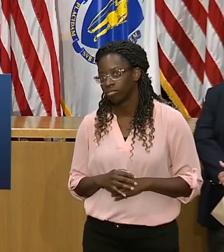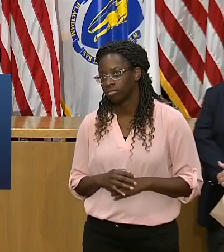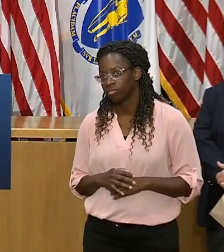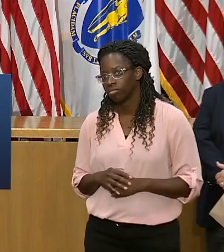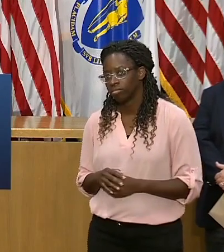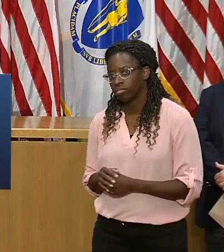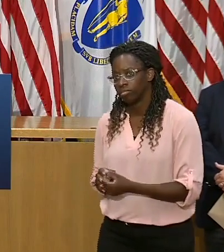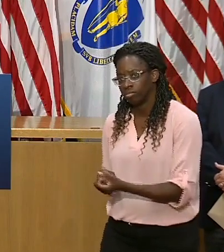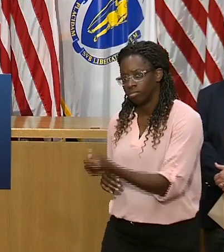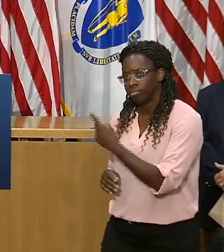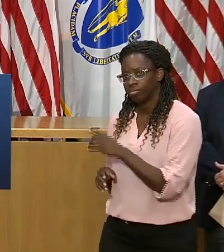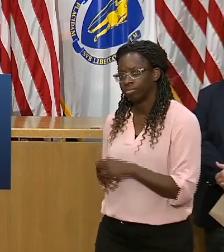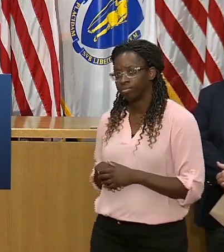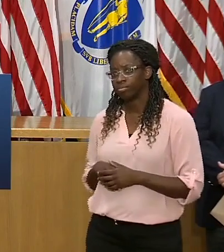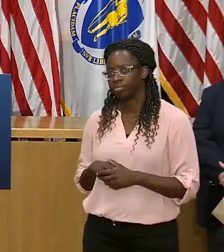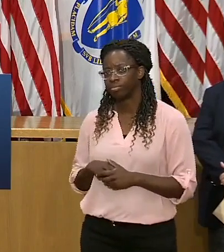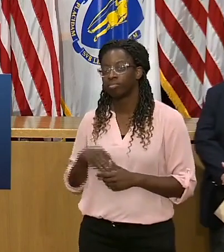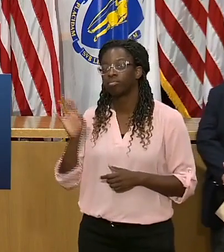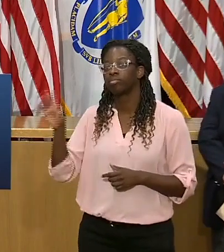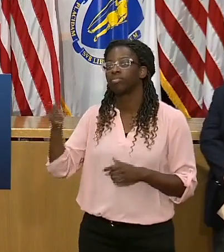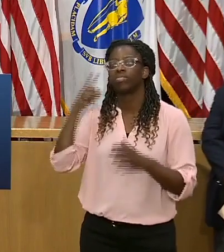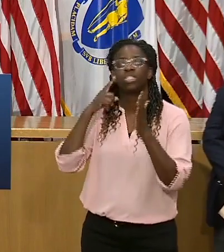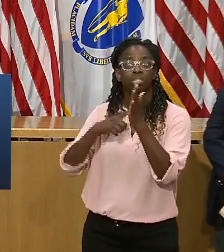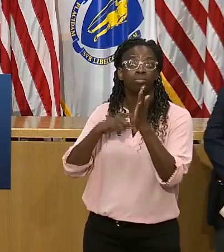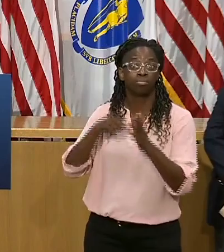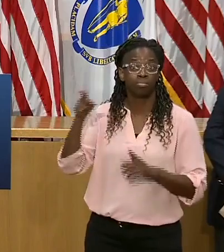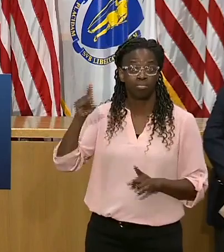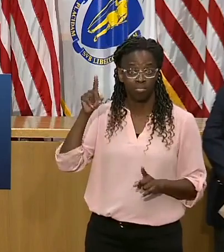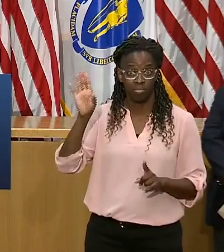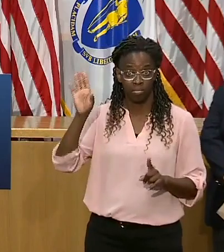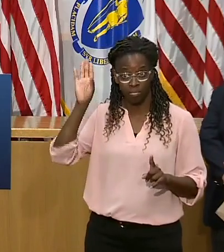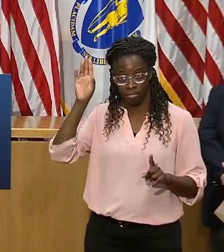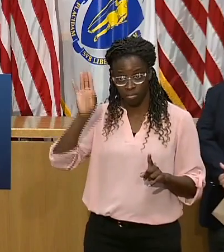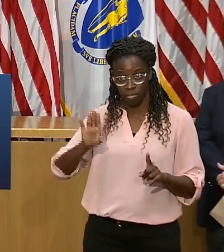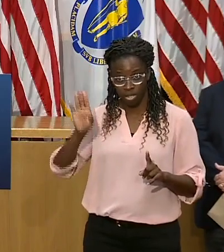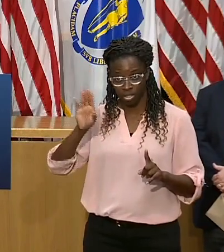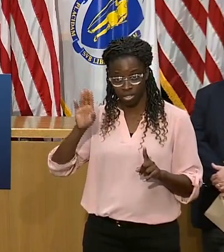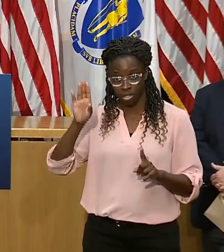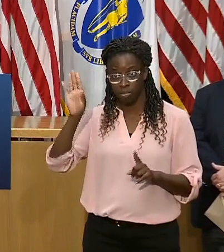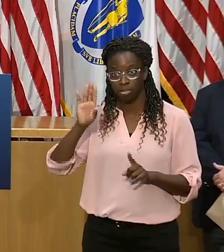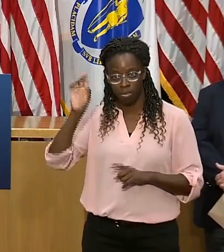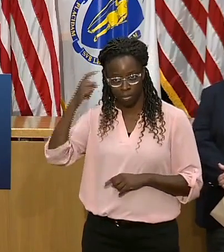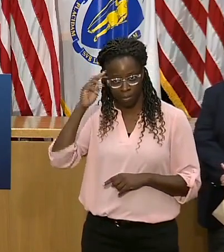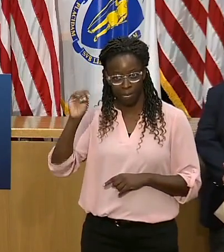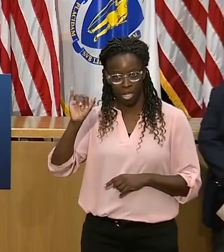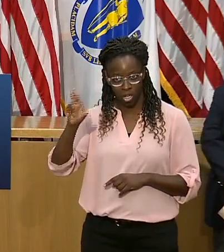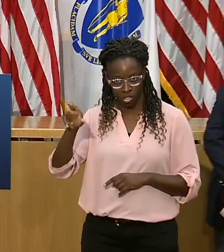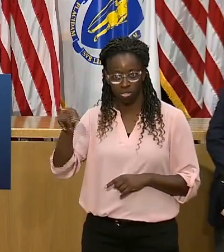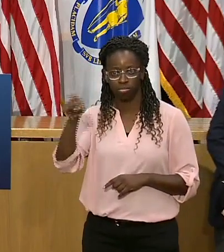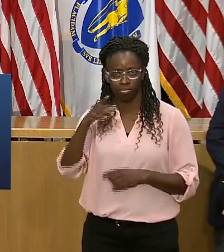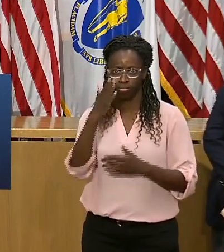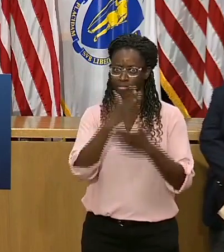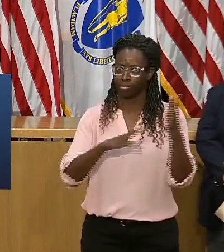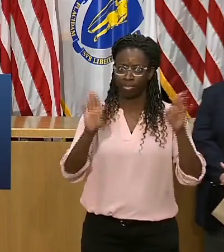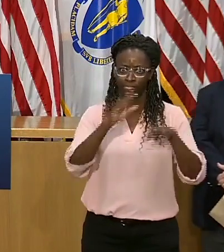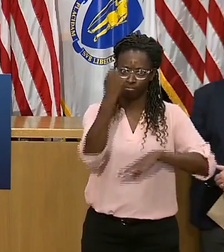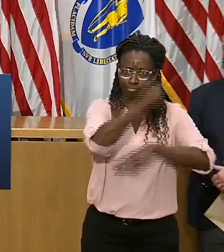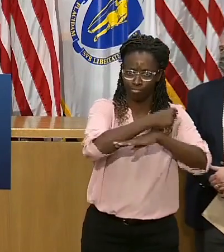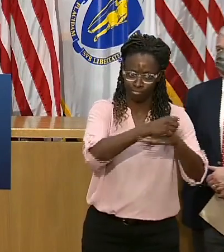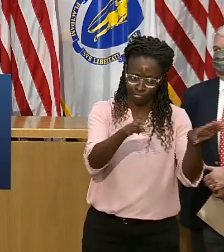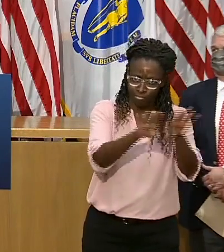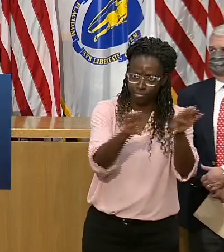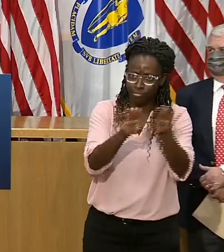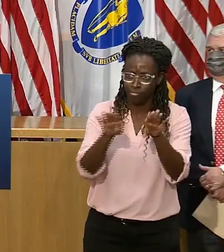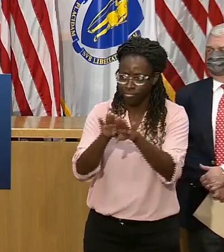well, first of all, what I heard the mayor of Boston talk about were businesses that weren't abiding by the guidance that's actually in place.